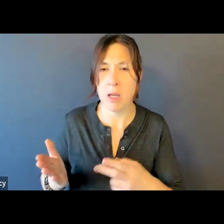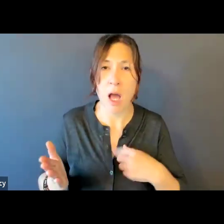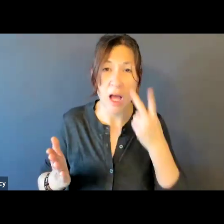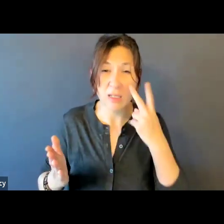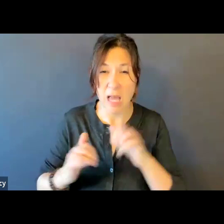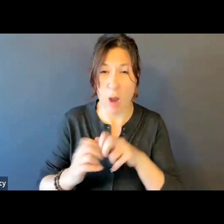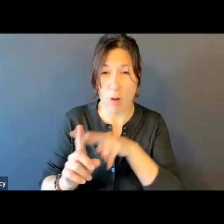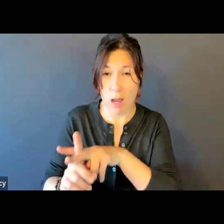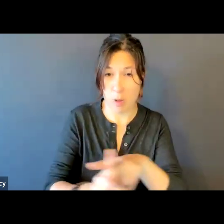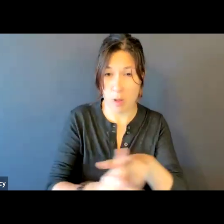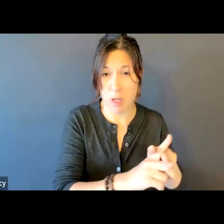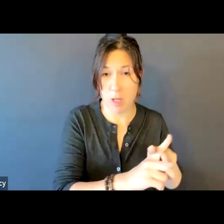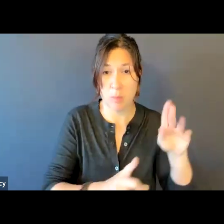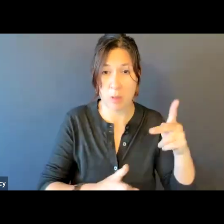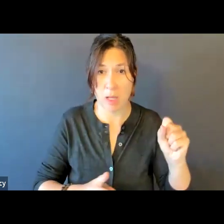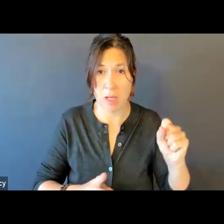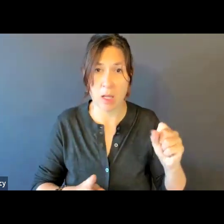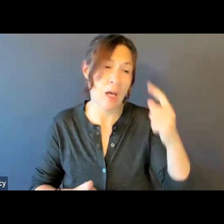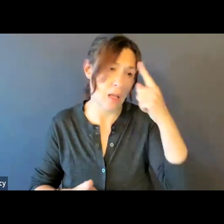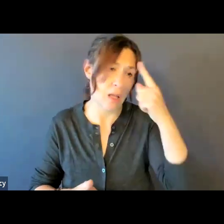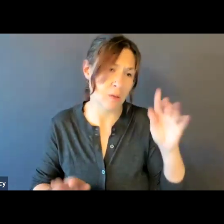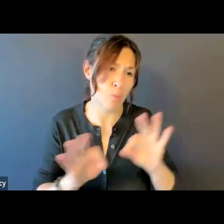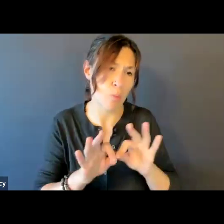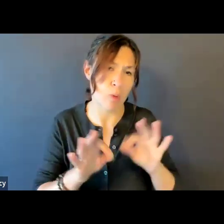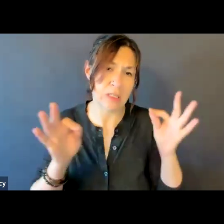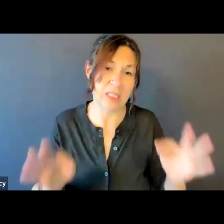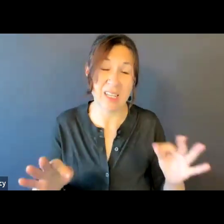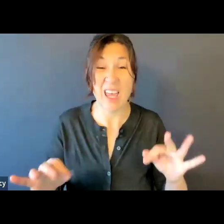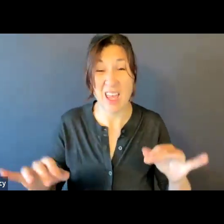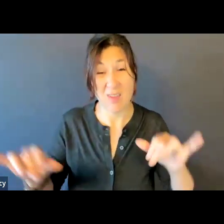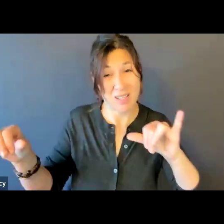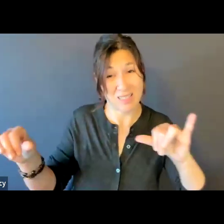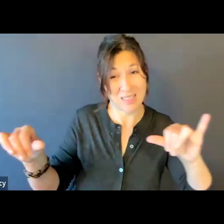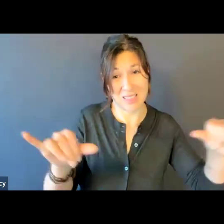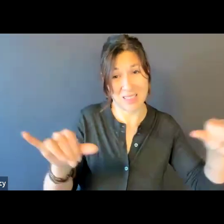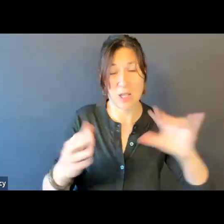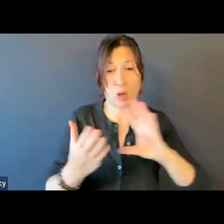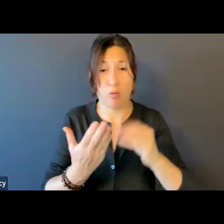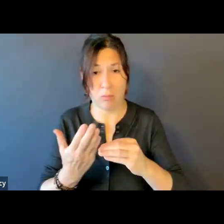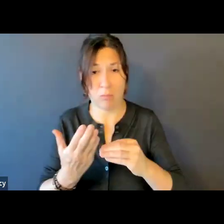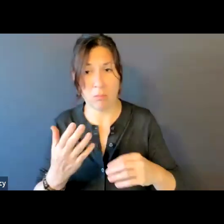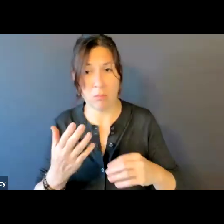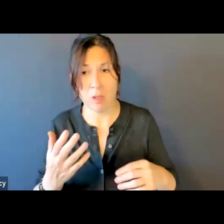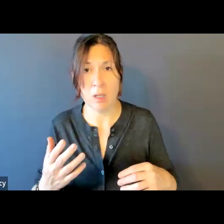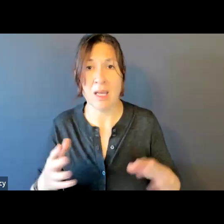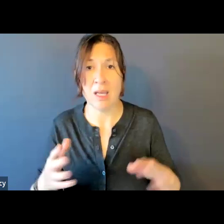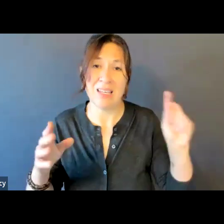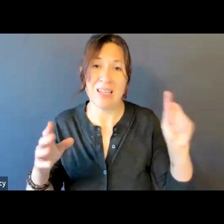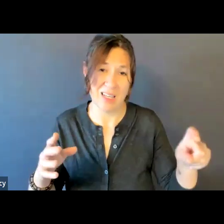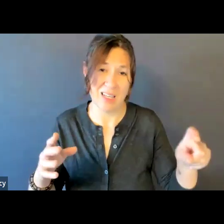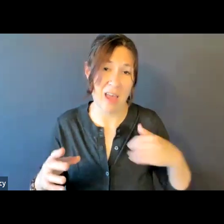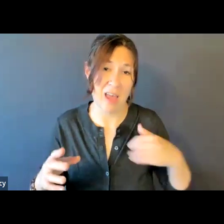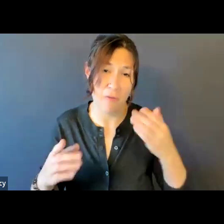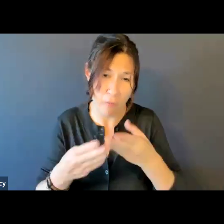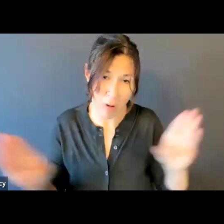the district, I actually think it is a very important decision. I think consistent implementation of curriculum across the district is necessary. One, we